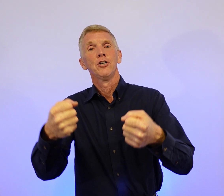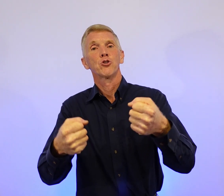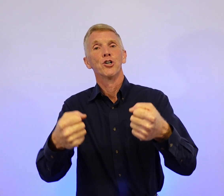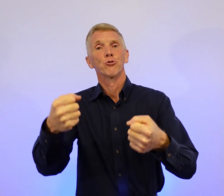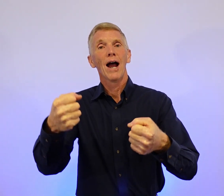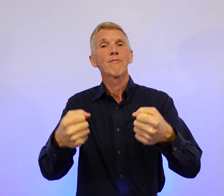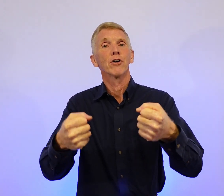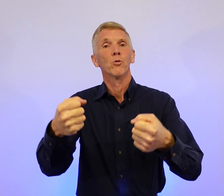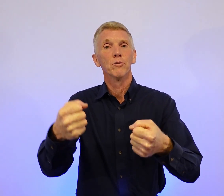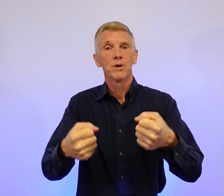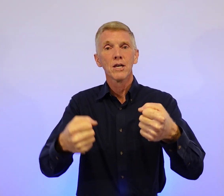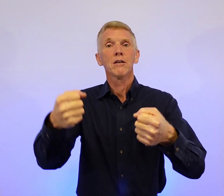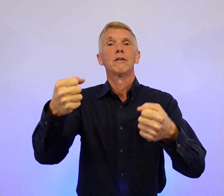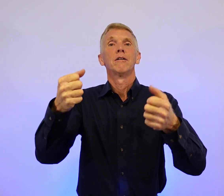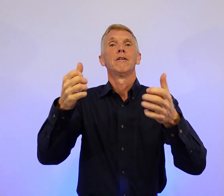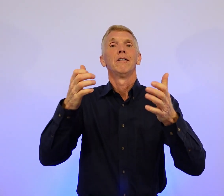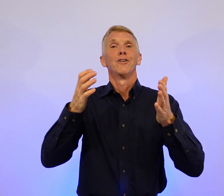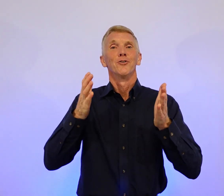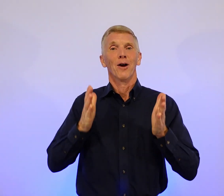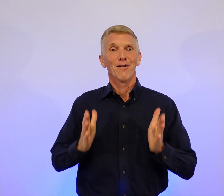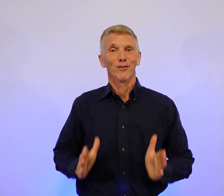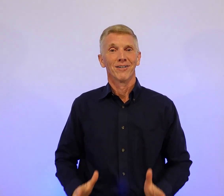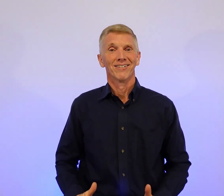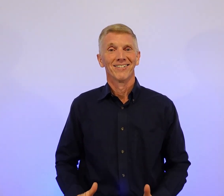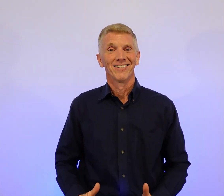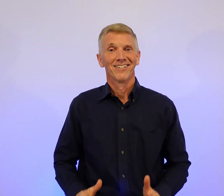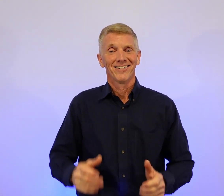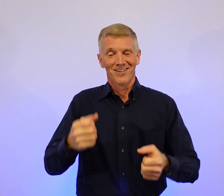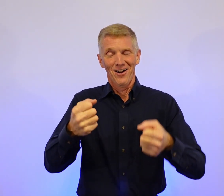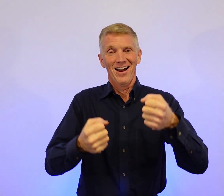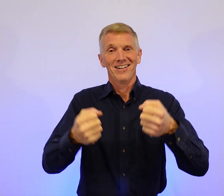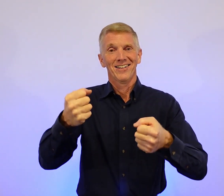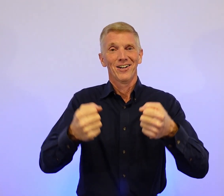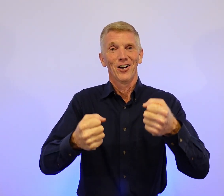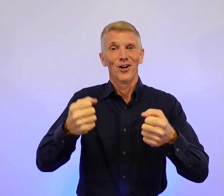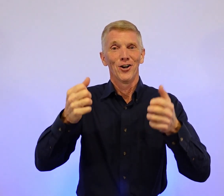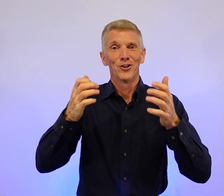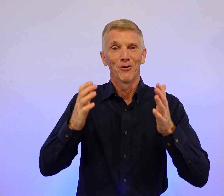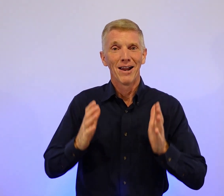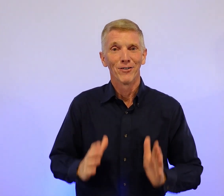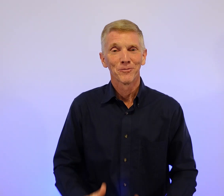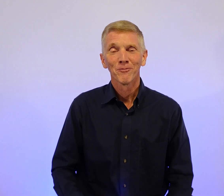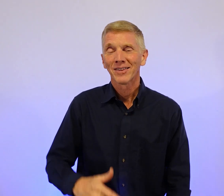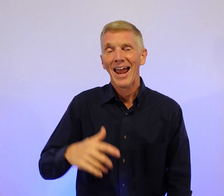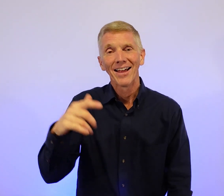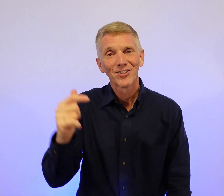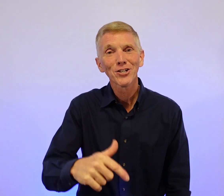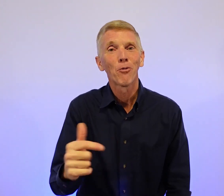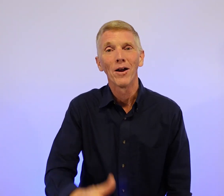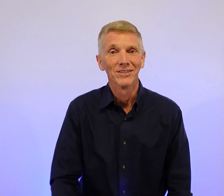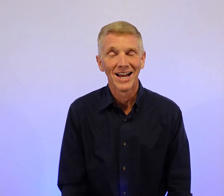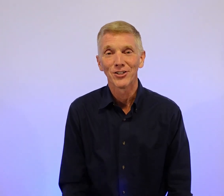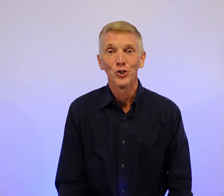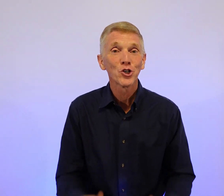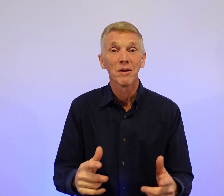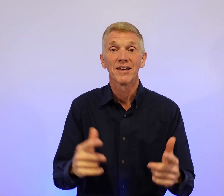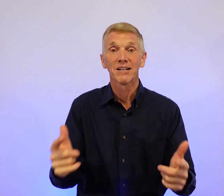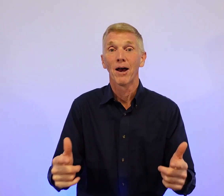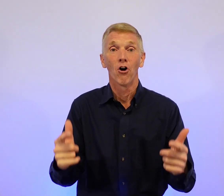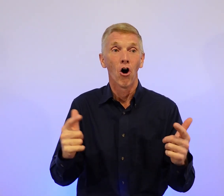So a driver would be driver, all right? A driver. At this point in the lesson, you should be thinking about all